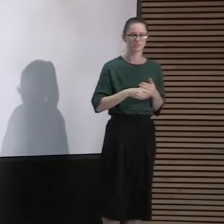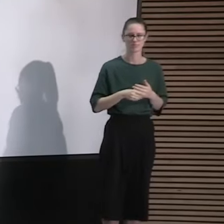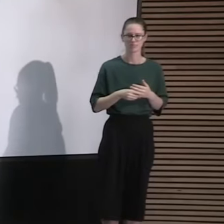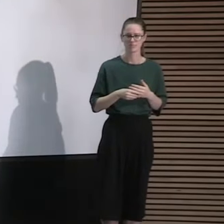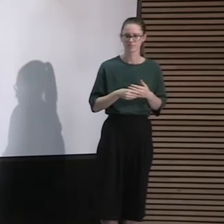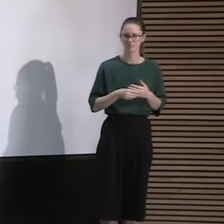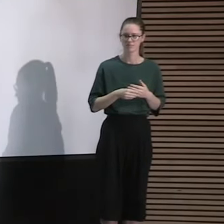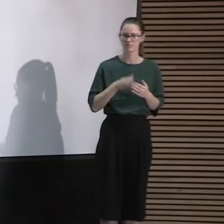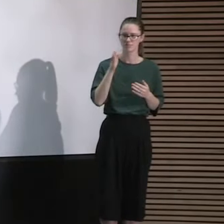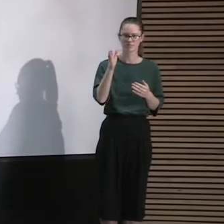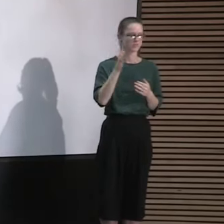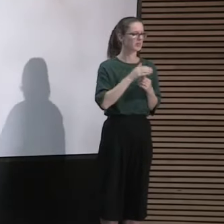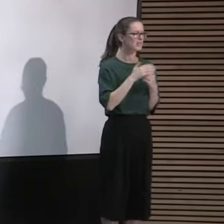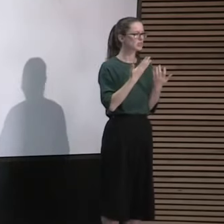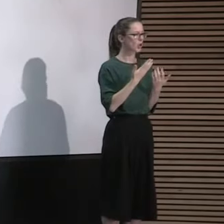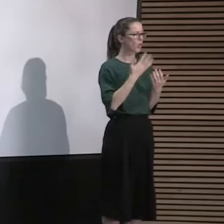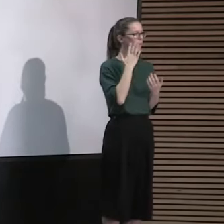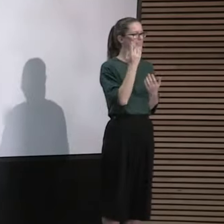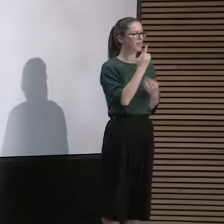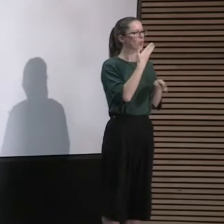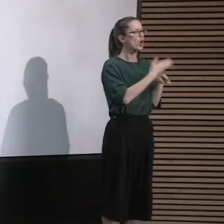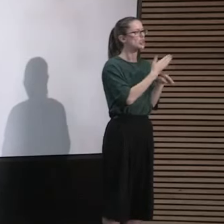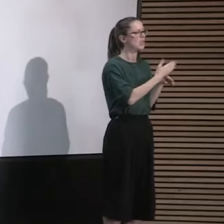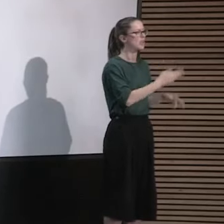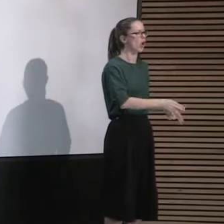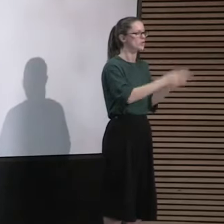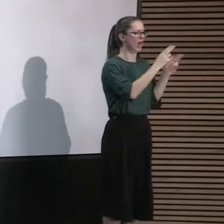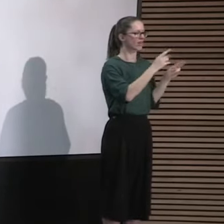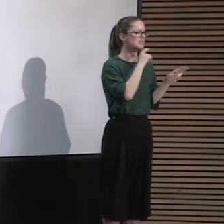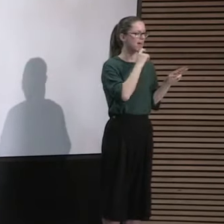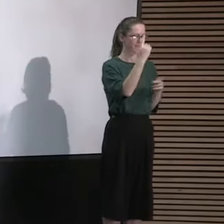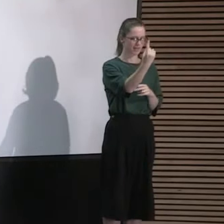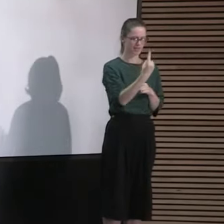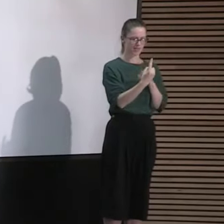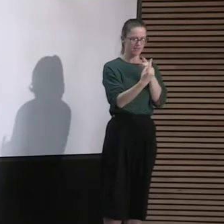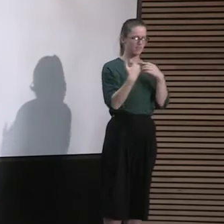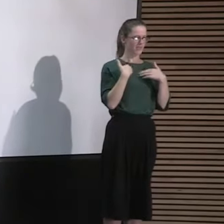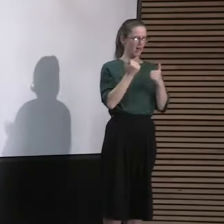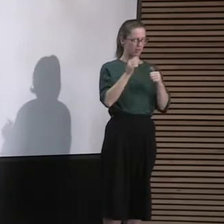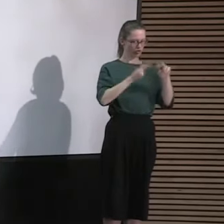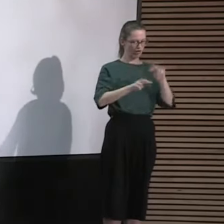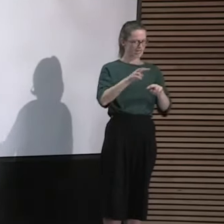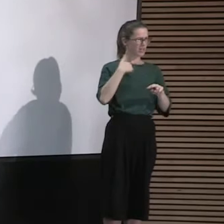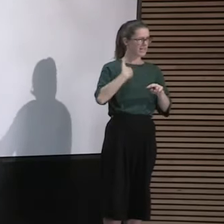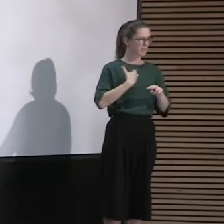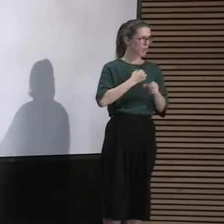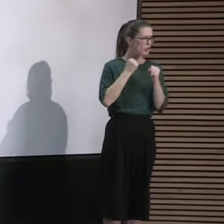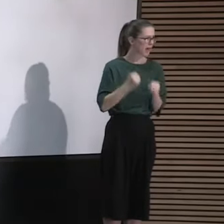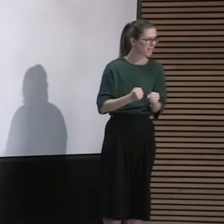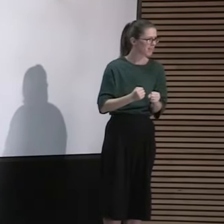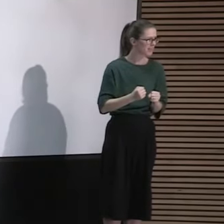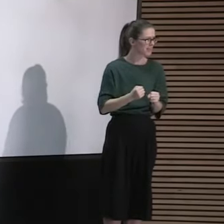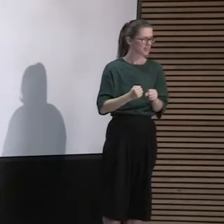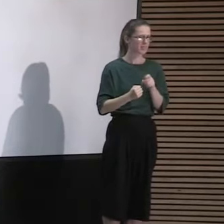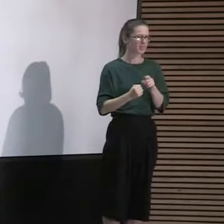Sorry? Do the health checks need to be stricter then if someone can go into a facility with a cough, even if they have a pre-existing condition? Look, I mean, we've always said that